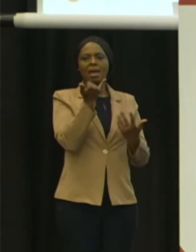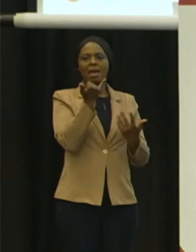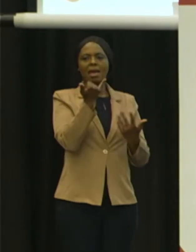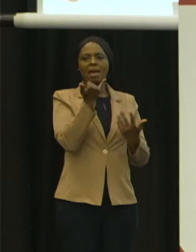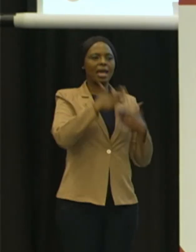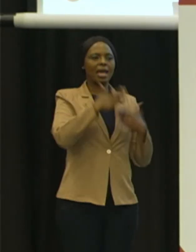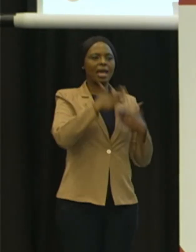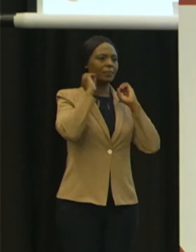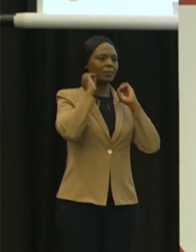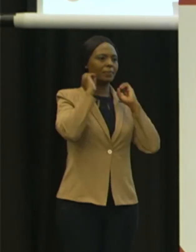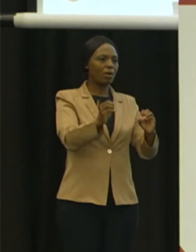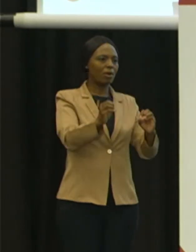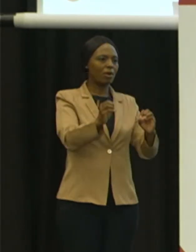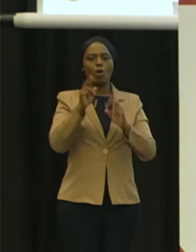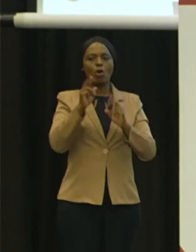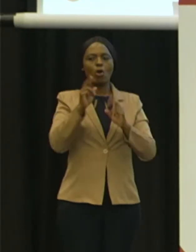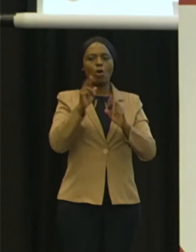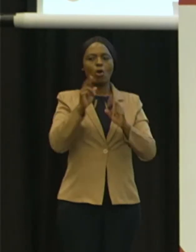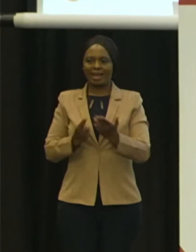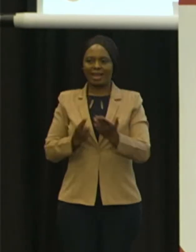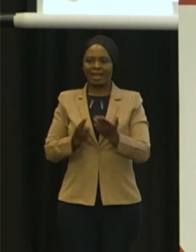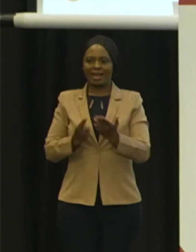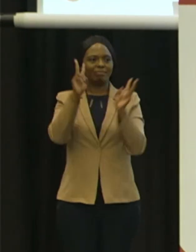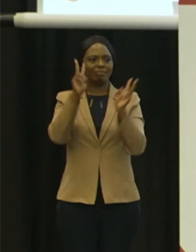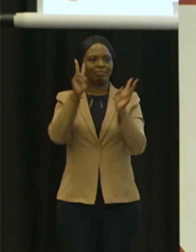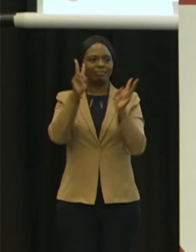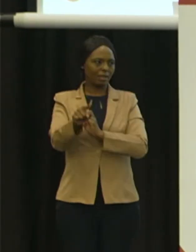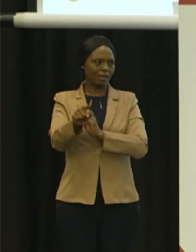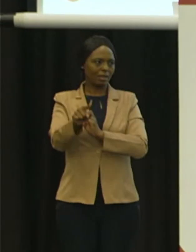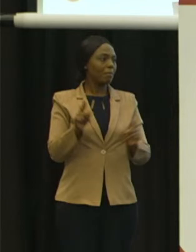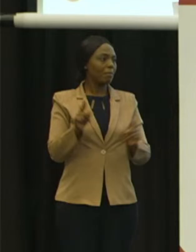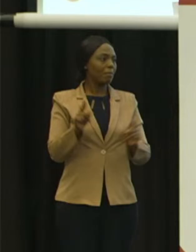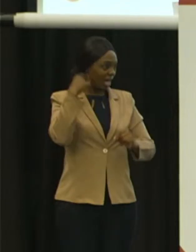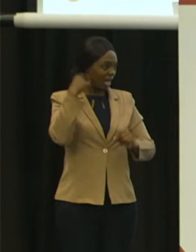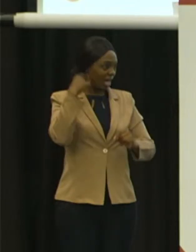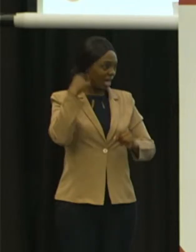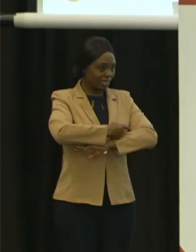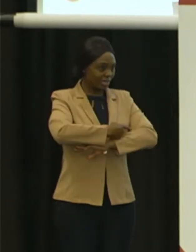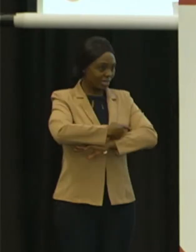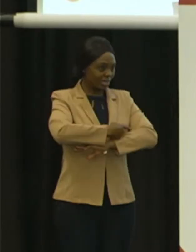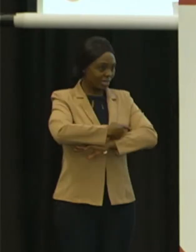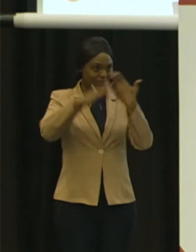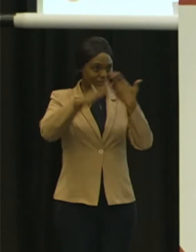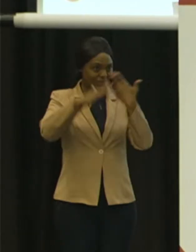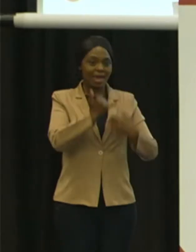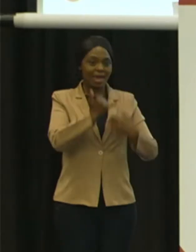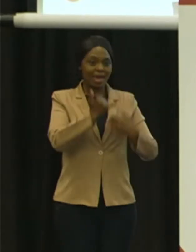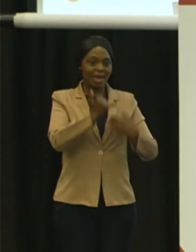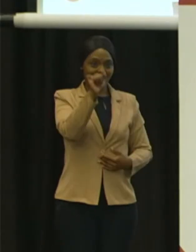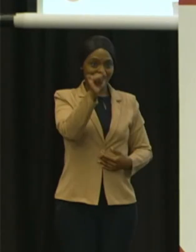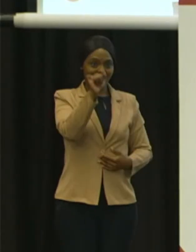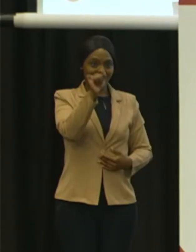for this one, after such a long day, I think we're going to have a happy ending.